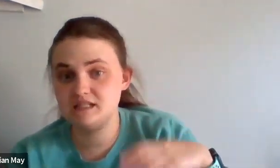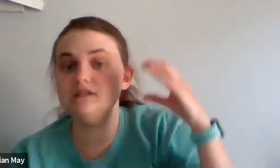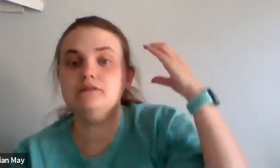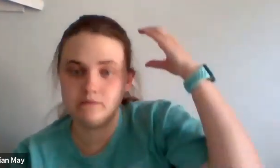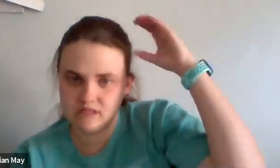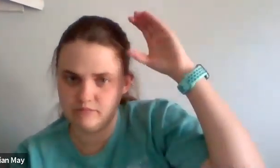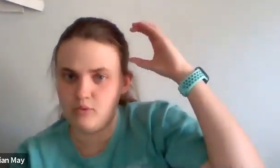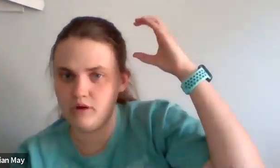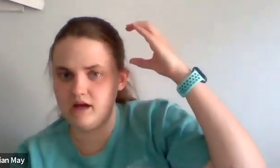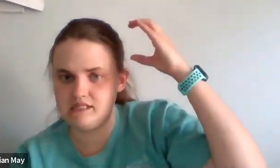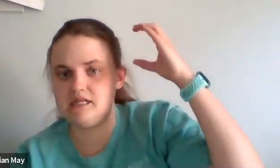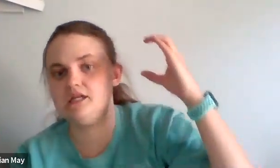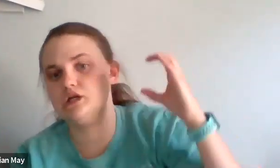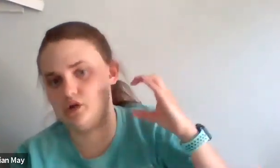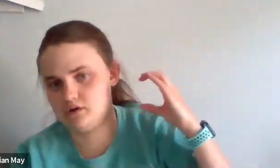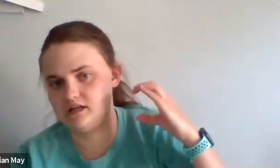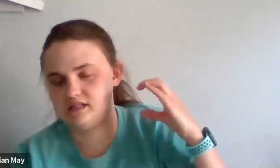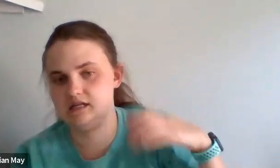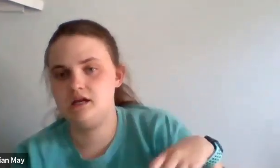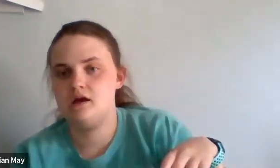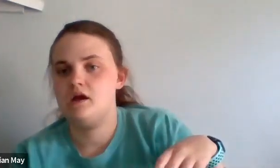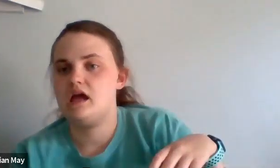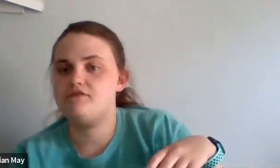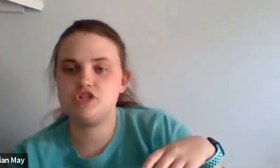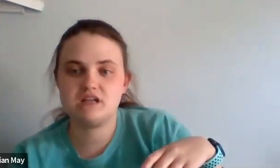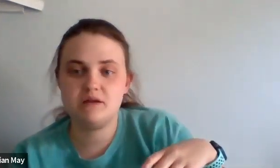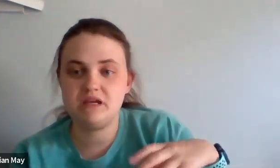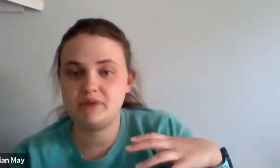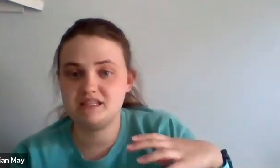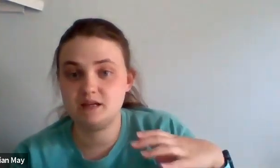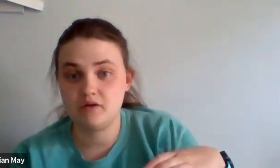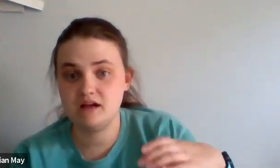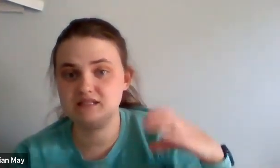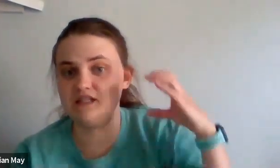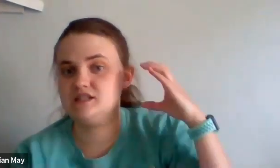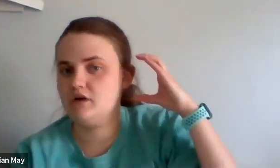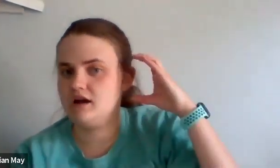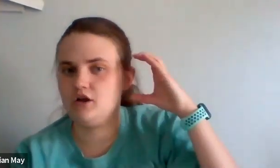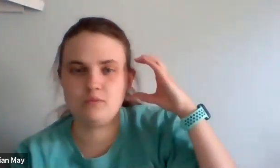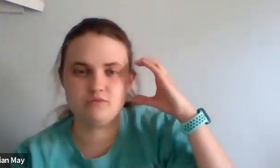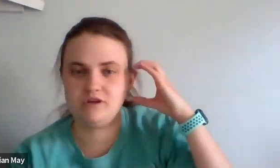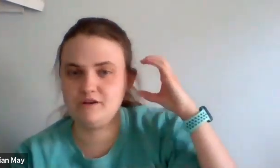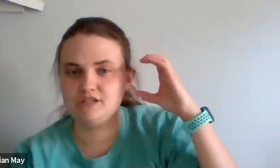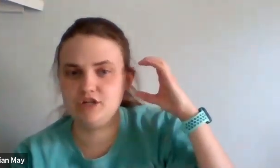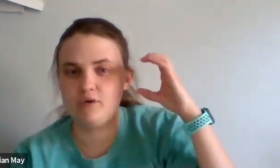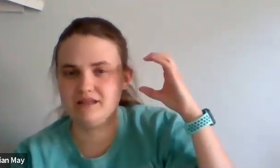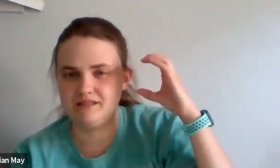cousin, boy cousin, girl cousin, if you're just kind of being basic about cousins, you kind of go almost for your ears and you go